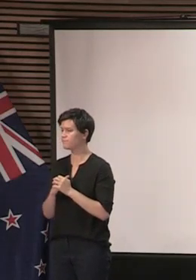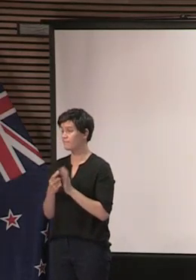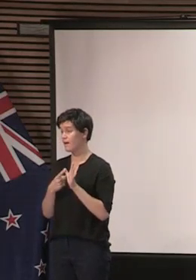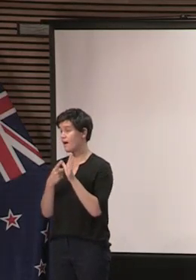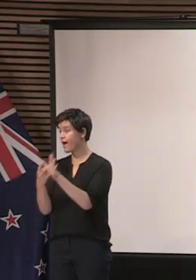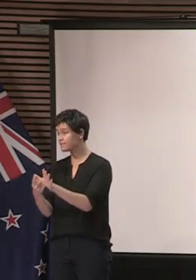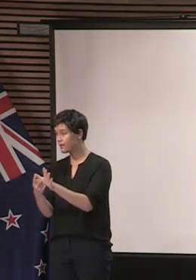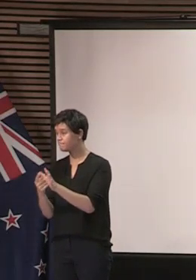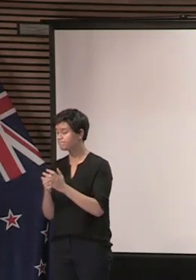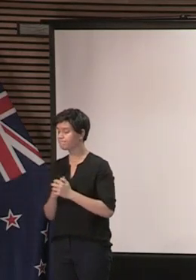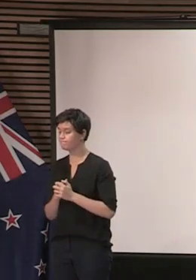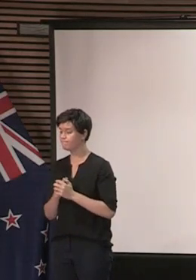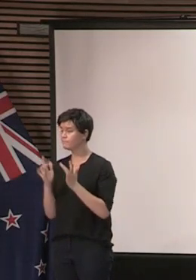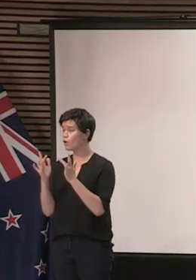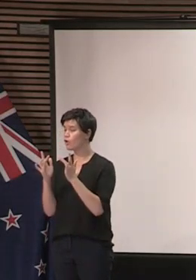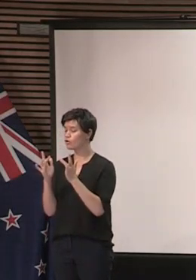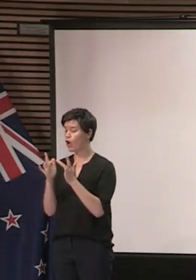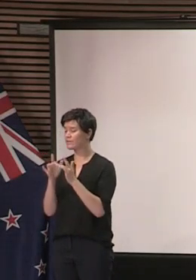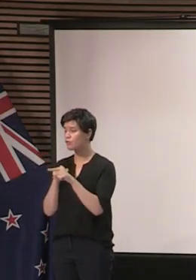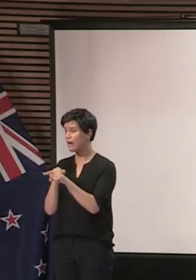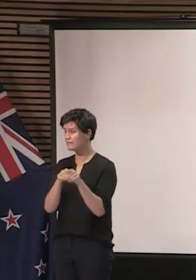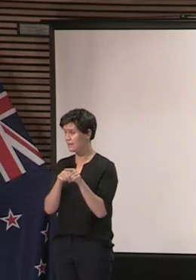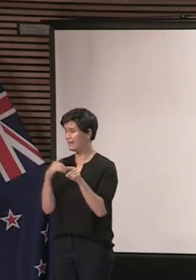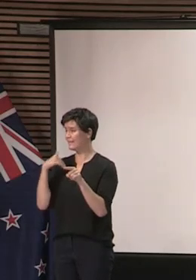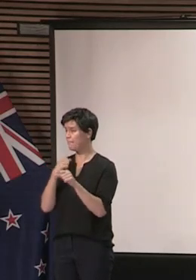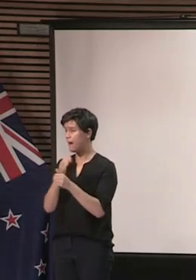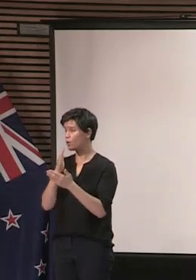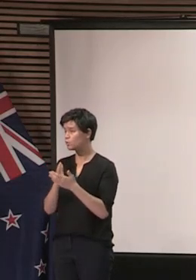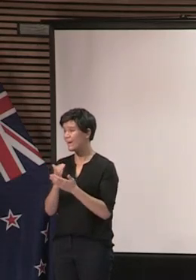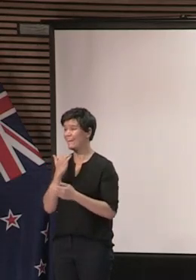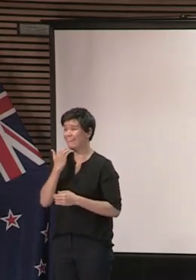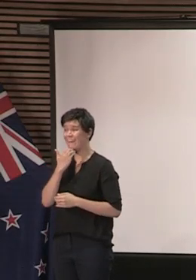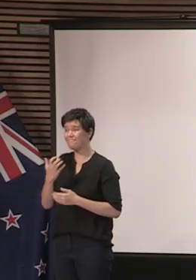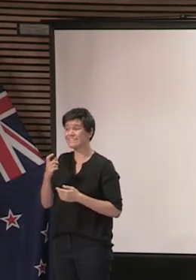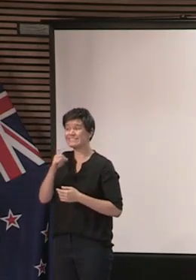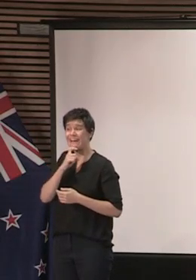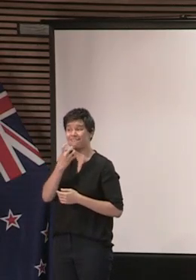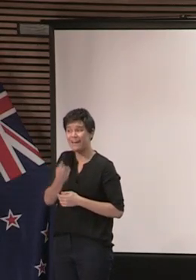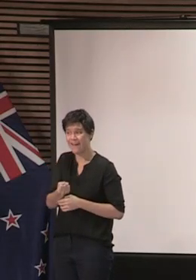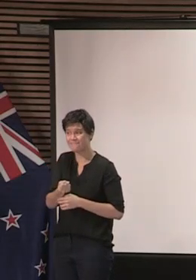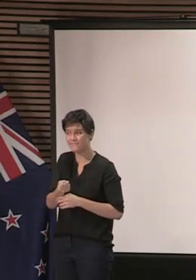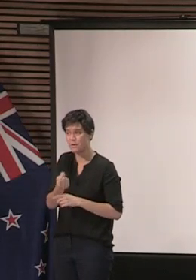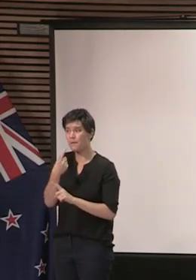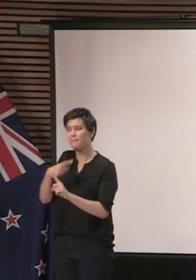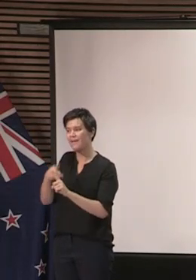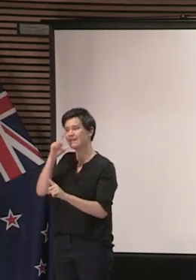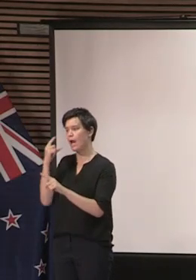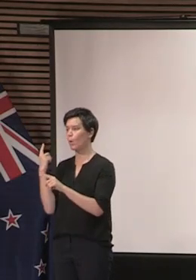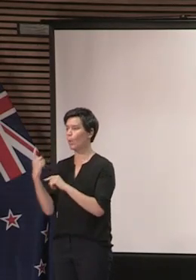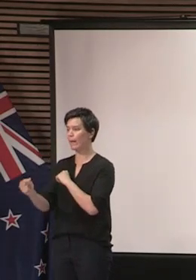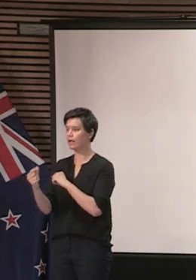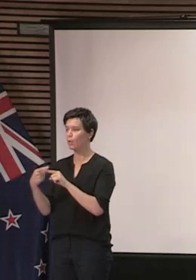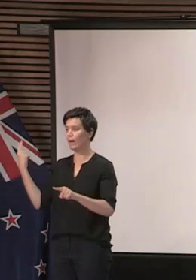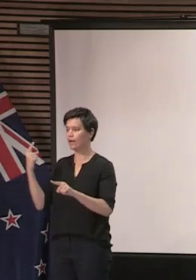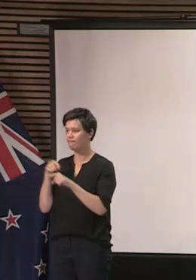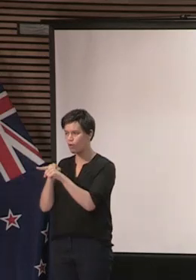our capacity and the timeliness of our contact tracing. It's fair to say, and I've read some of the criticism, is